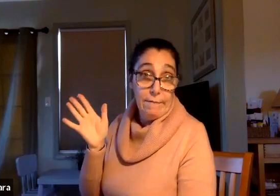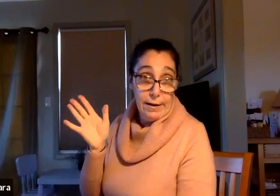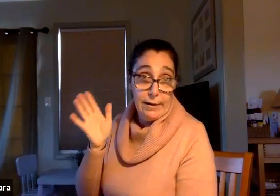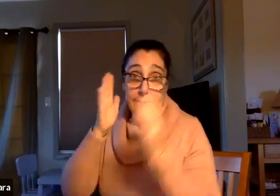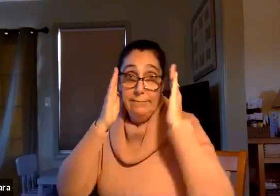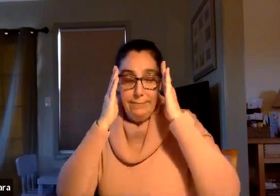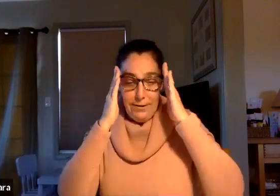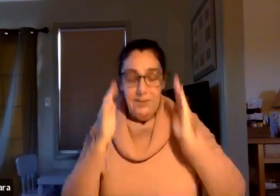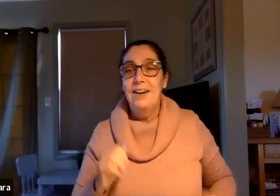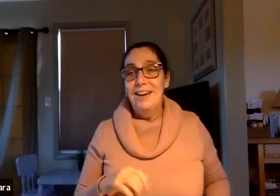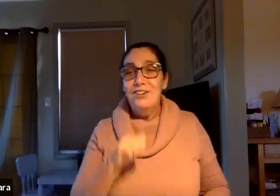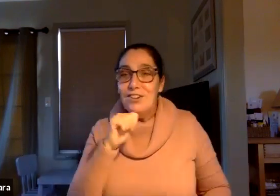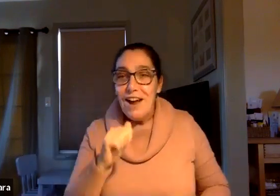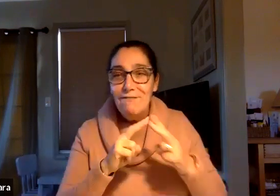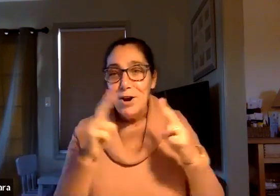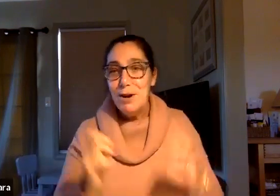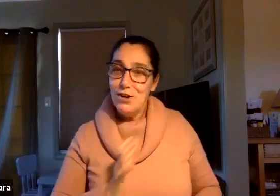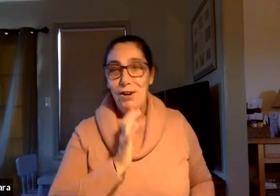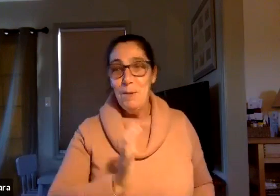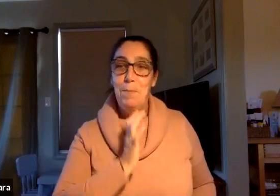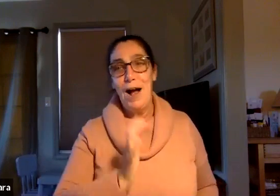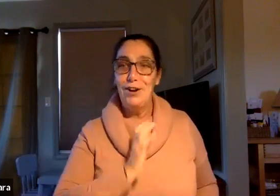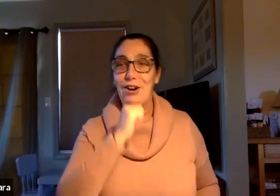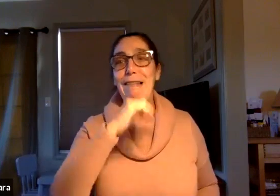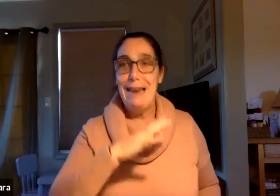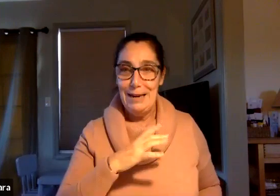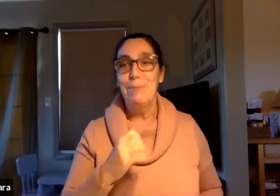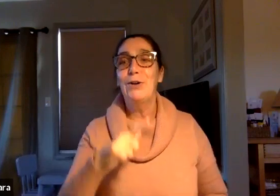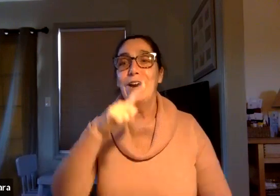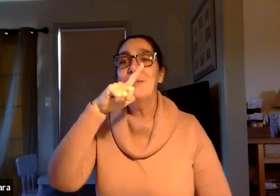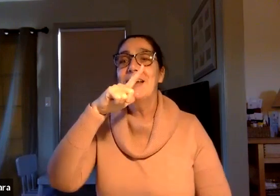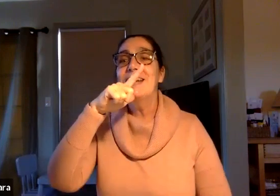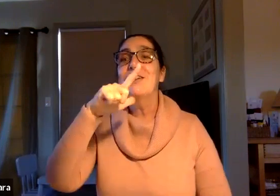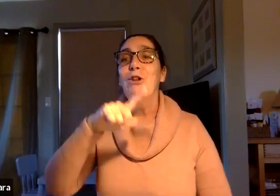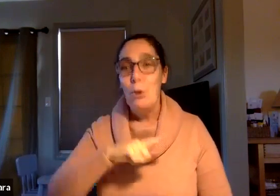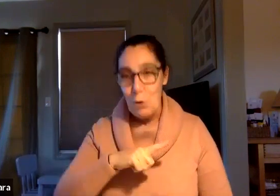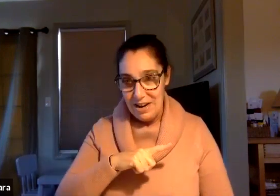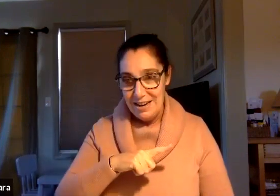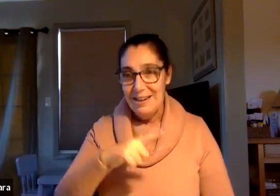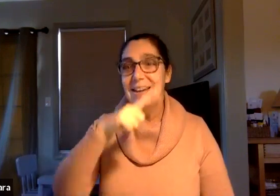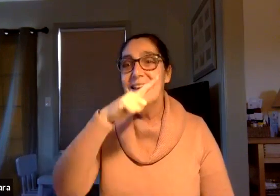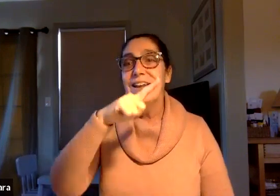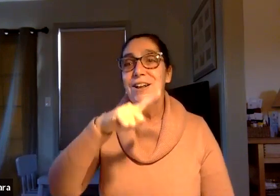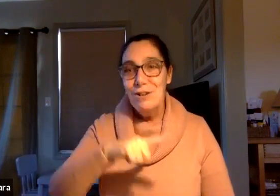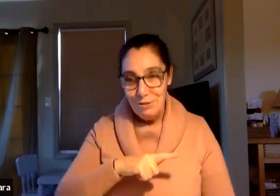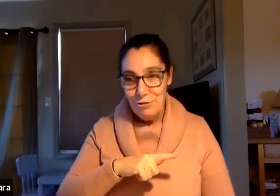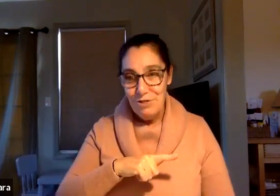Ironic, isn't it? She's not very much a posh lady, but her name sign is Laureen. Laureen.